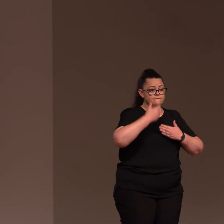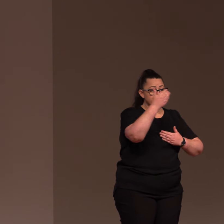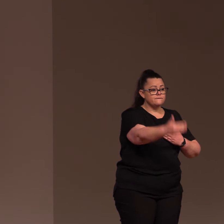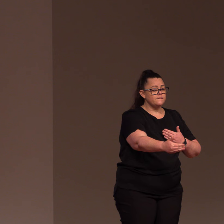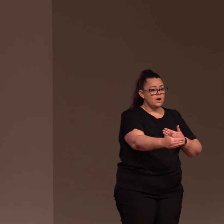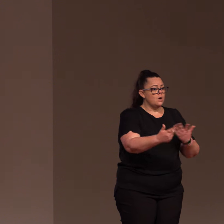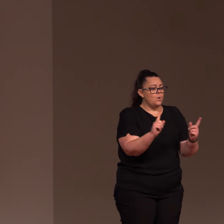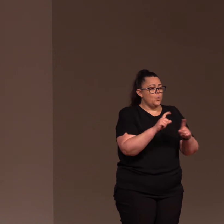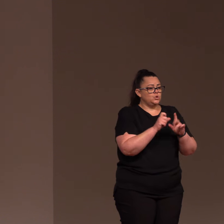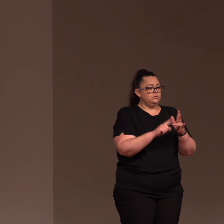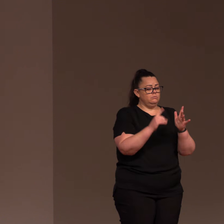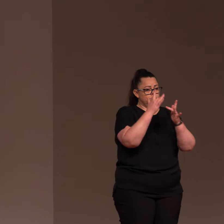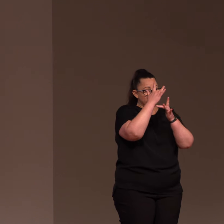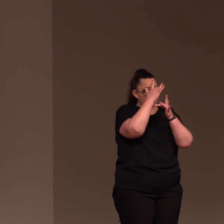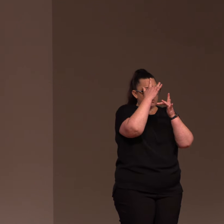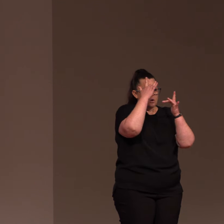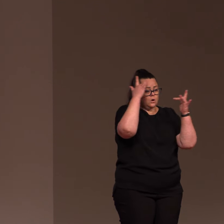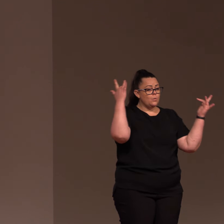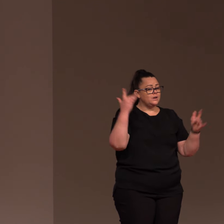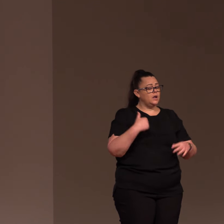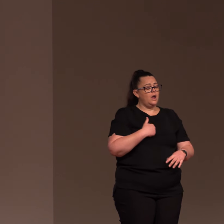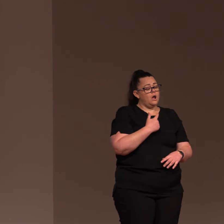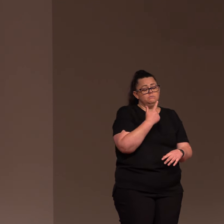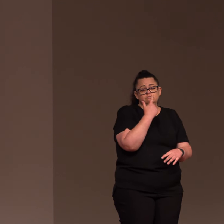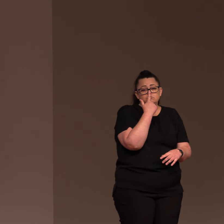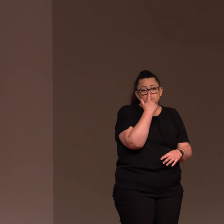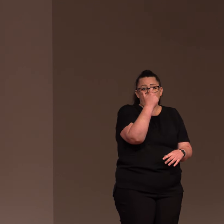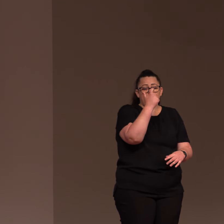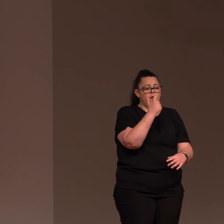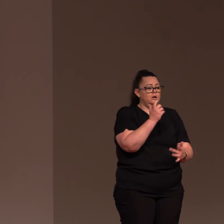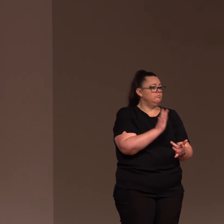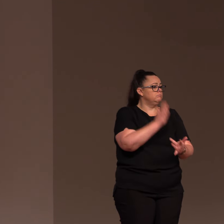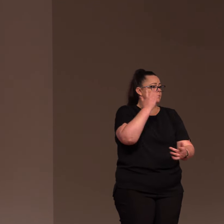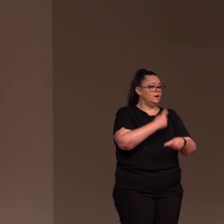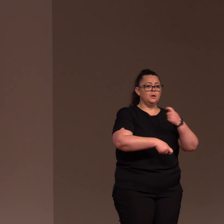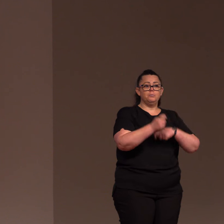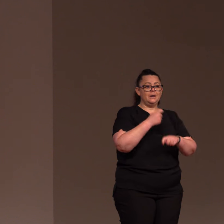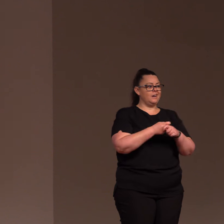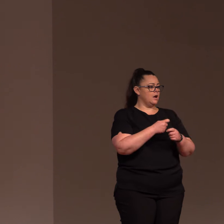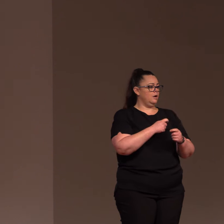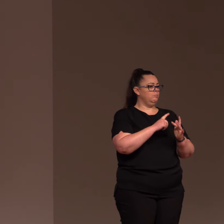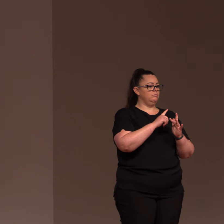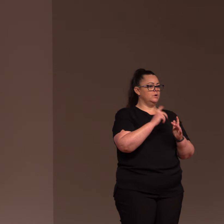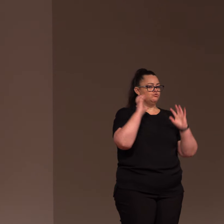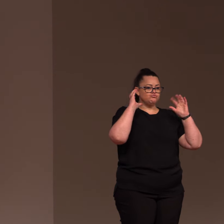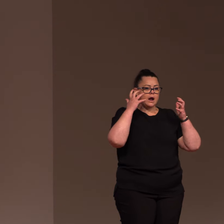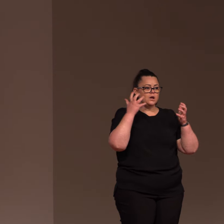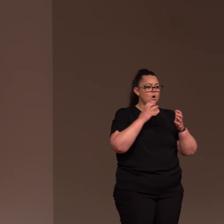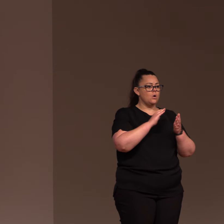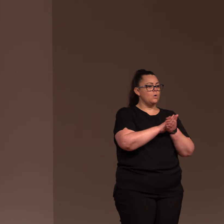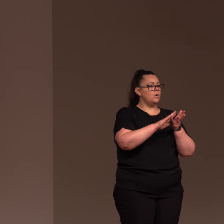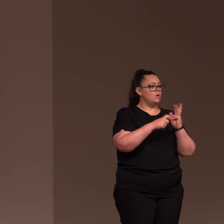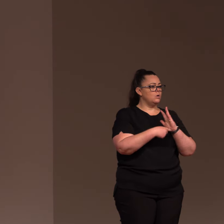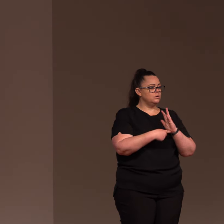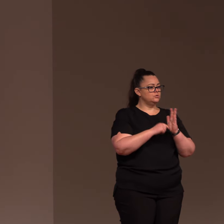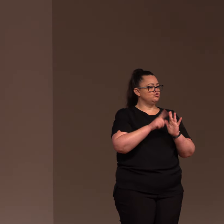feel so fortunate. I had no idea I would end up a journalist, getting to host a national radio show on Triple J, or getting to